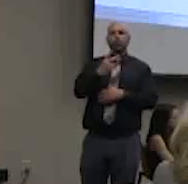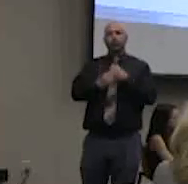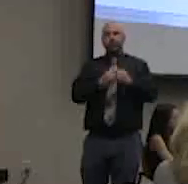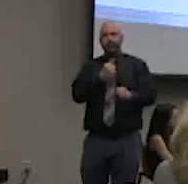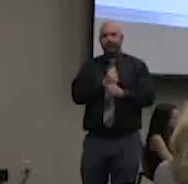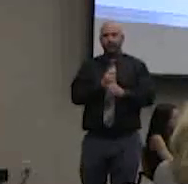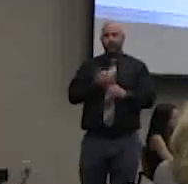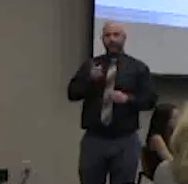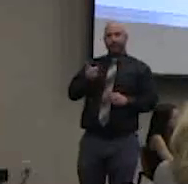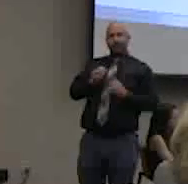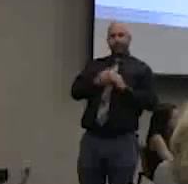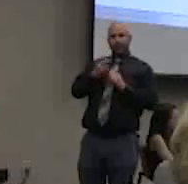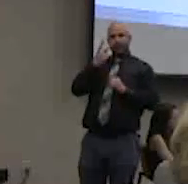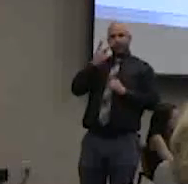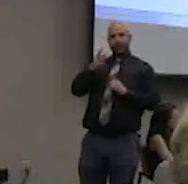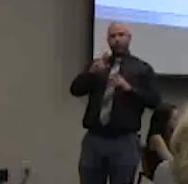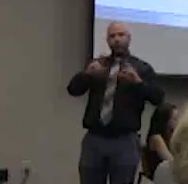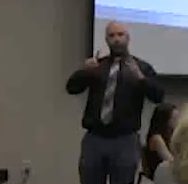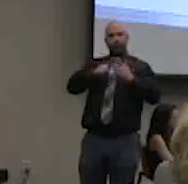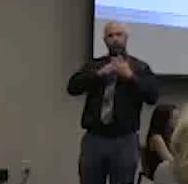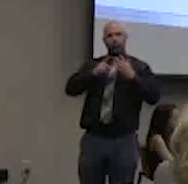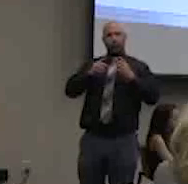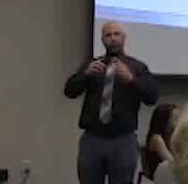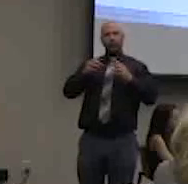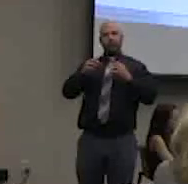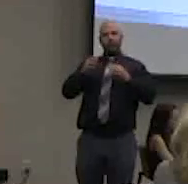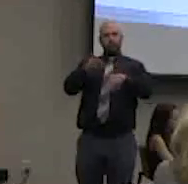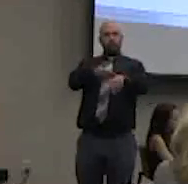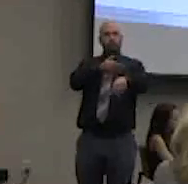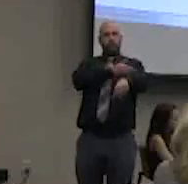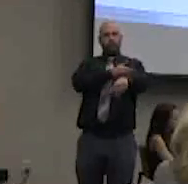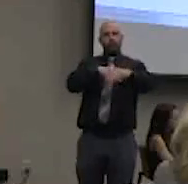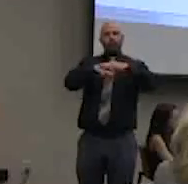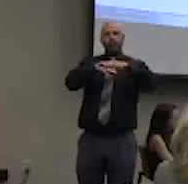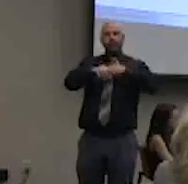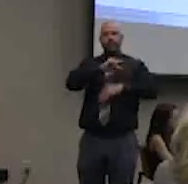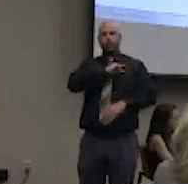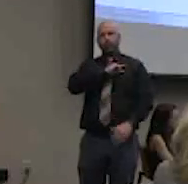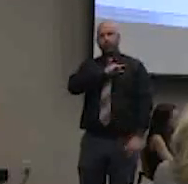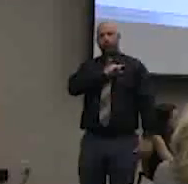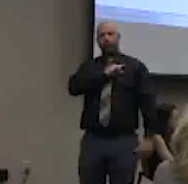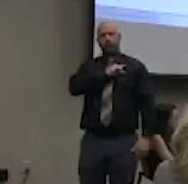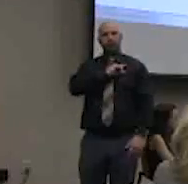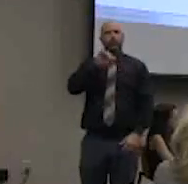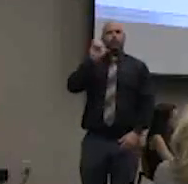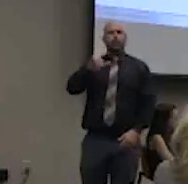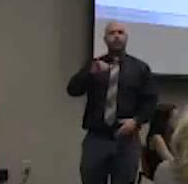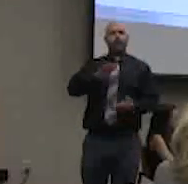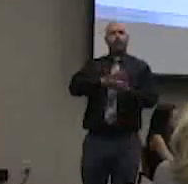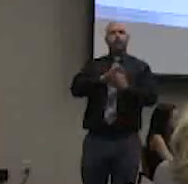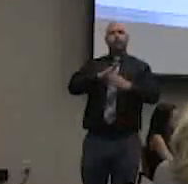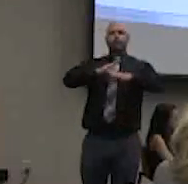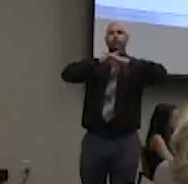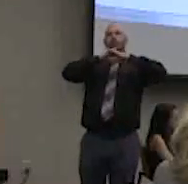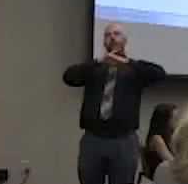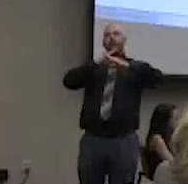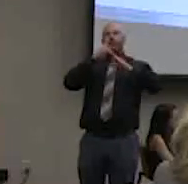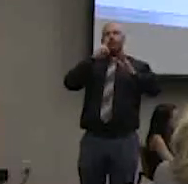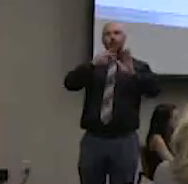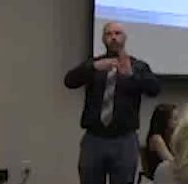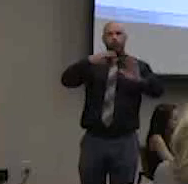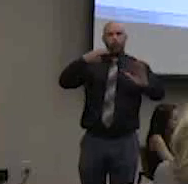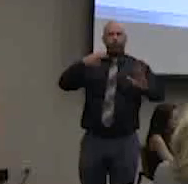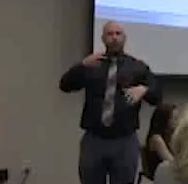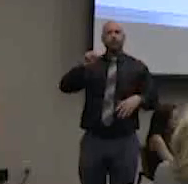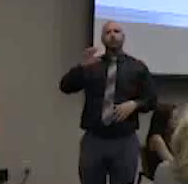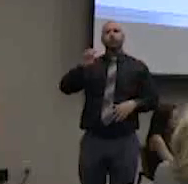needle on access and quality, which I think in some ways that becomes the protector of the brand, which is Ready Start in